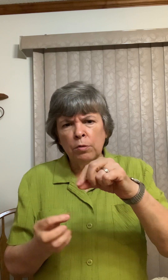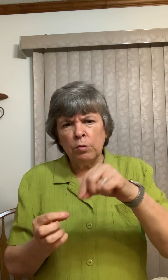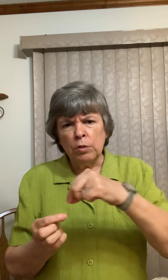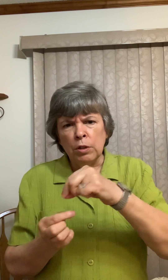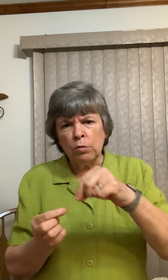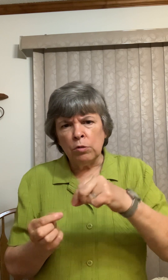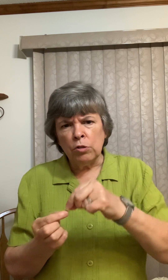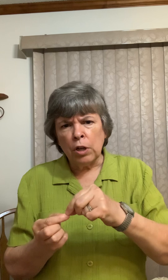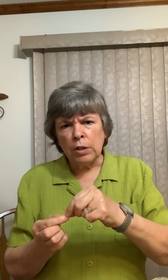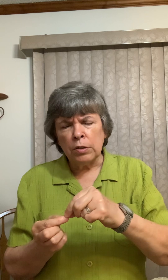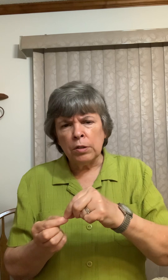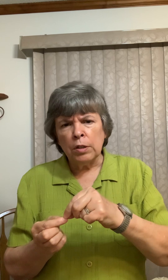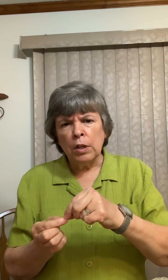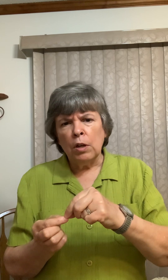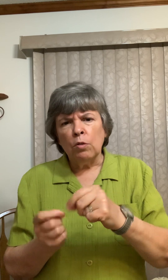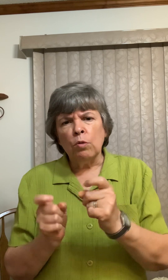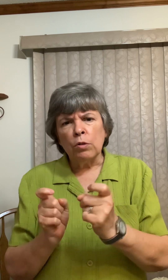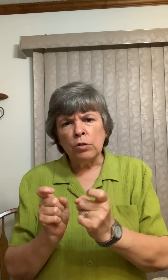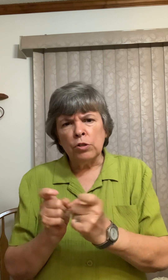you know, just, or